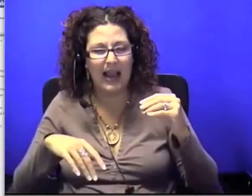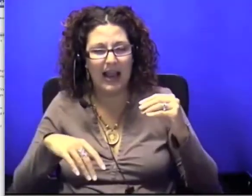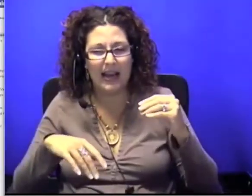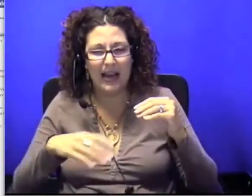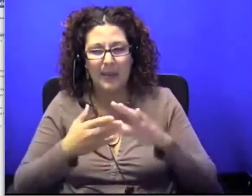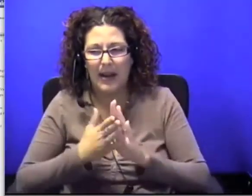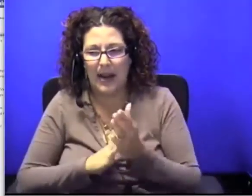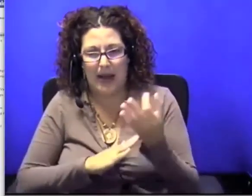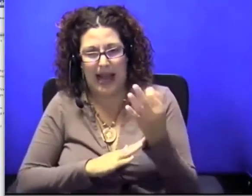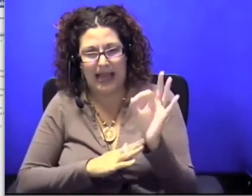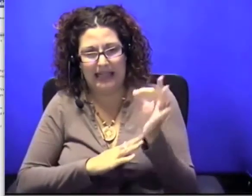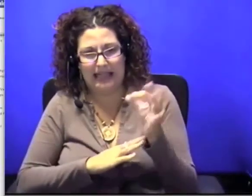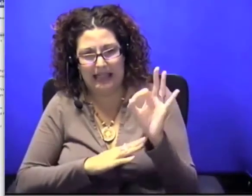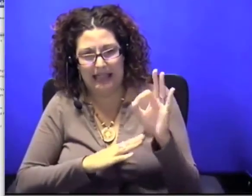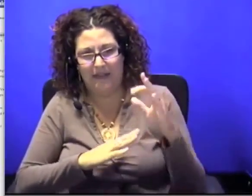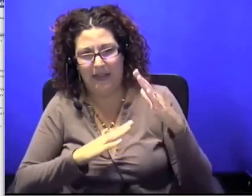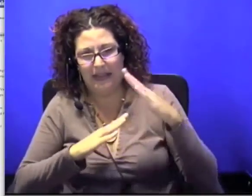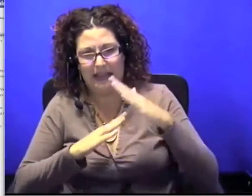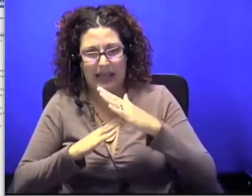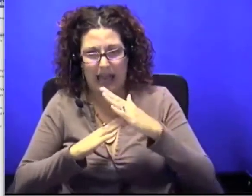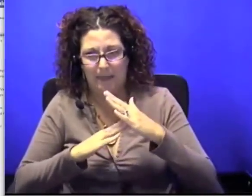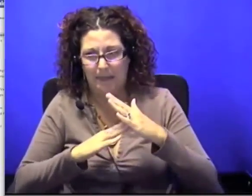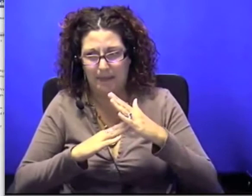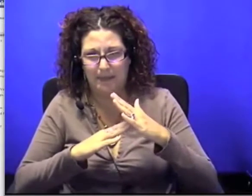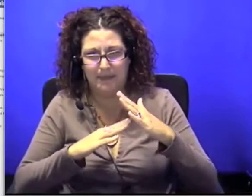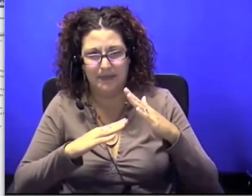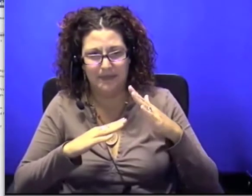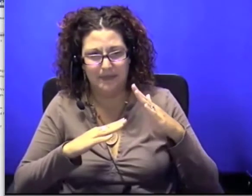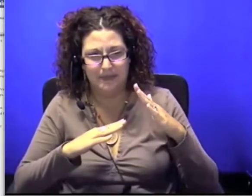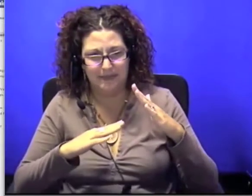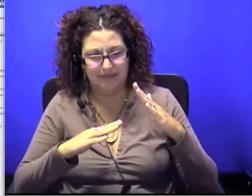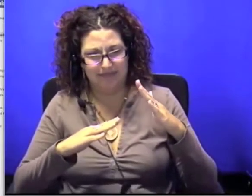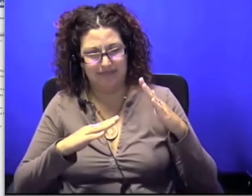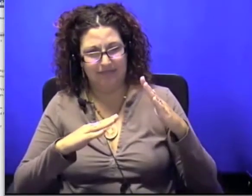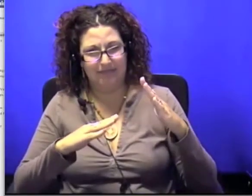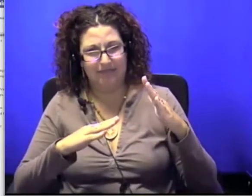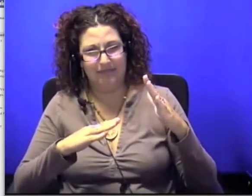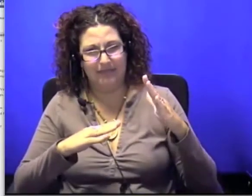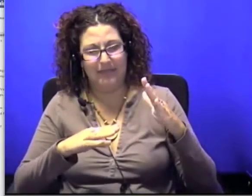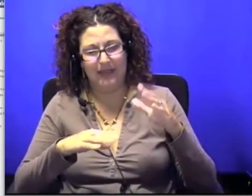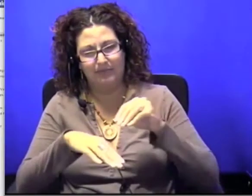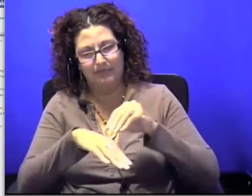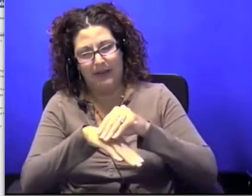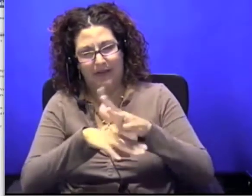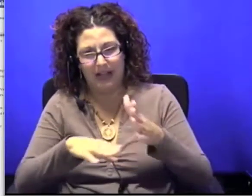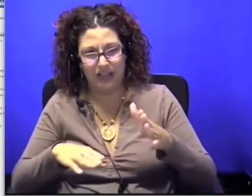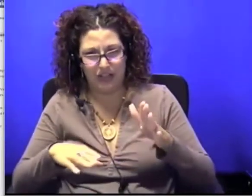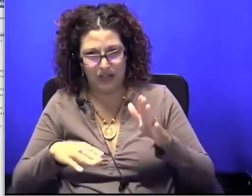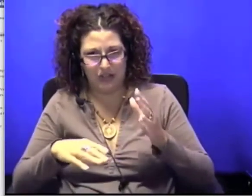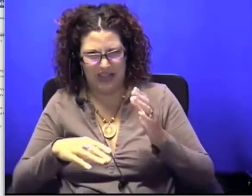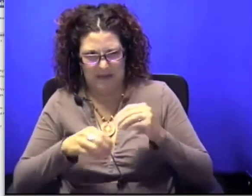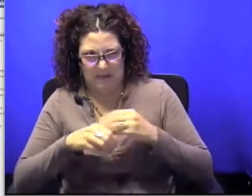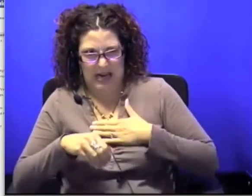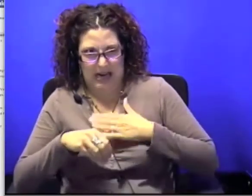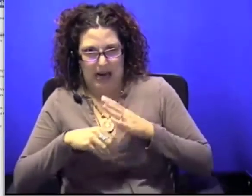and 19 of the top income earners in the entire company were in my downline with my wife and